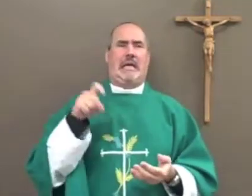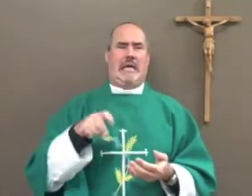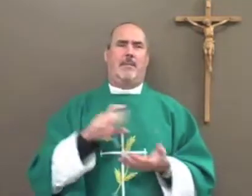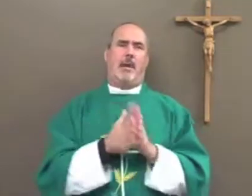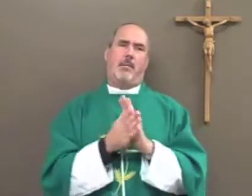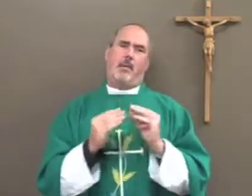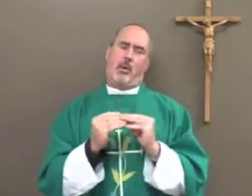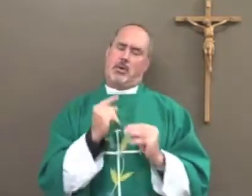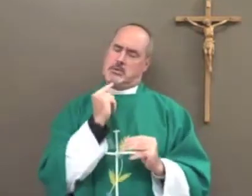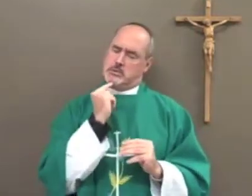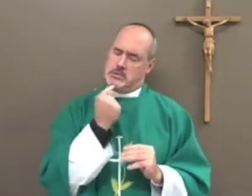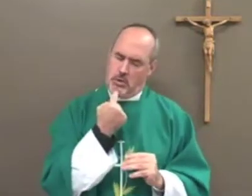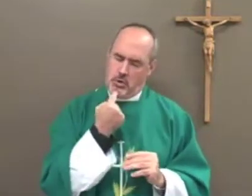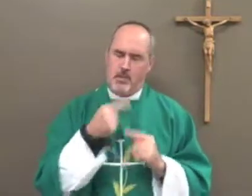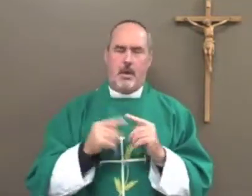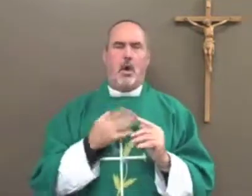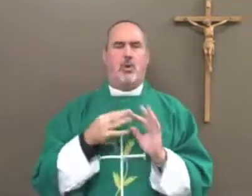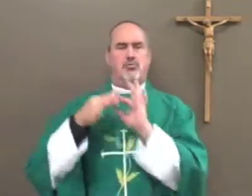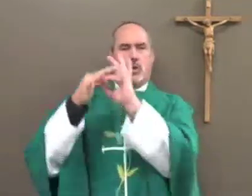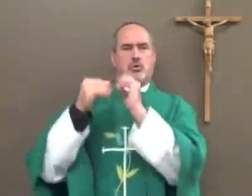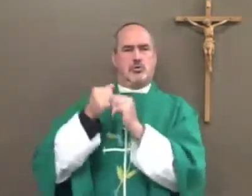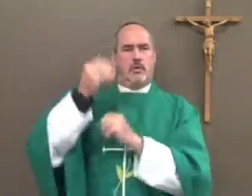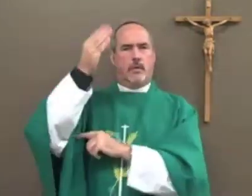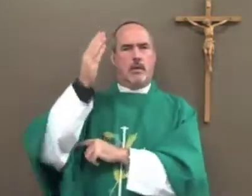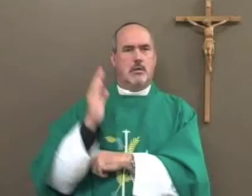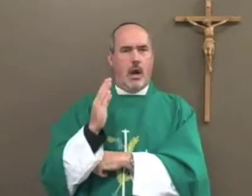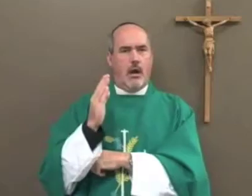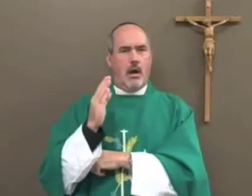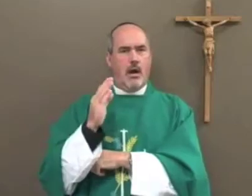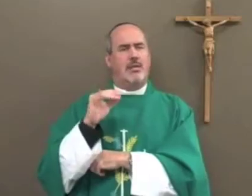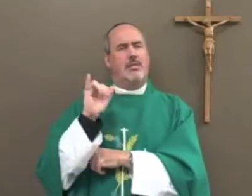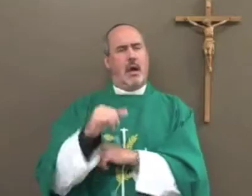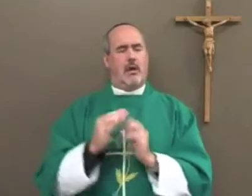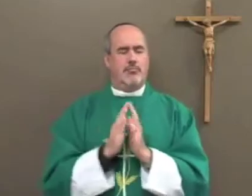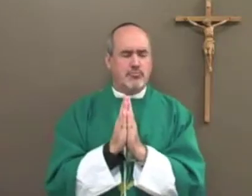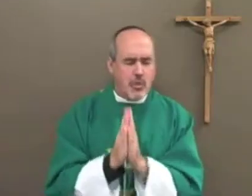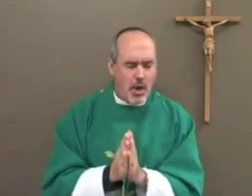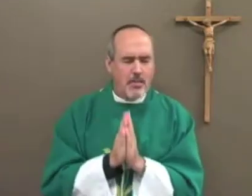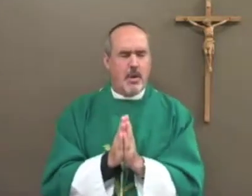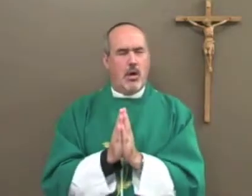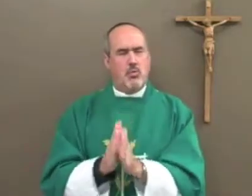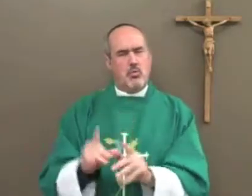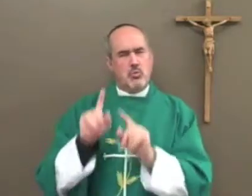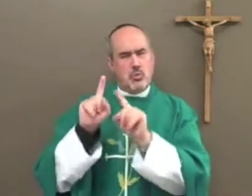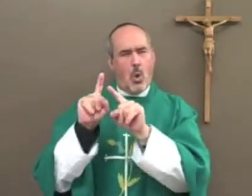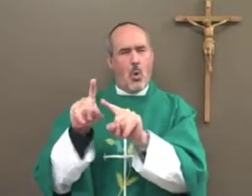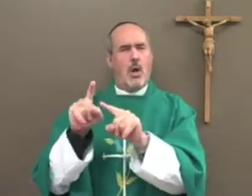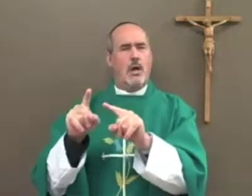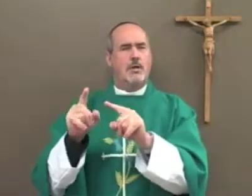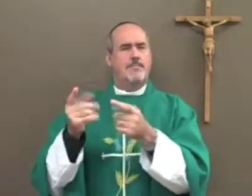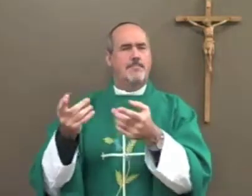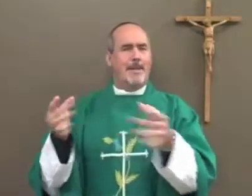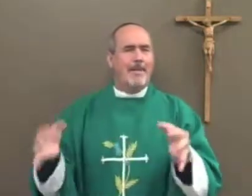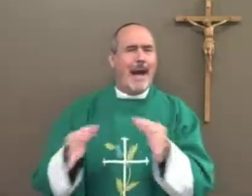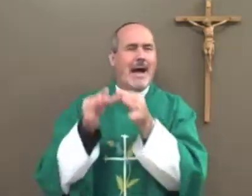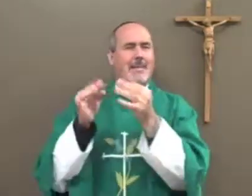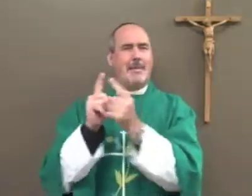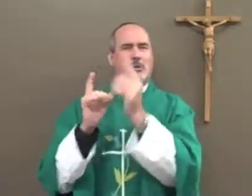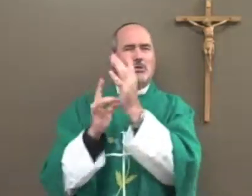step is that we need to become more serious about our relationship with God. We need to pray more. We need to attend Mass